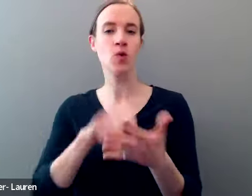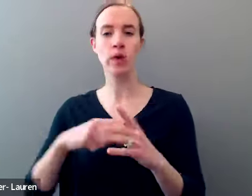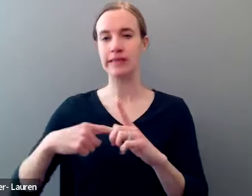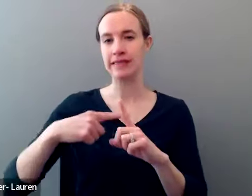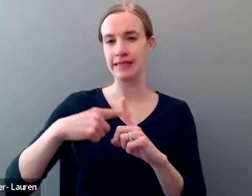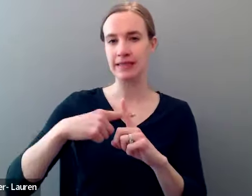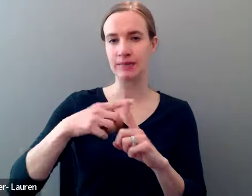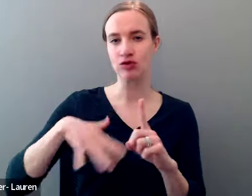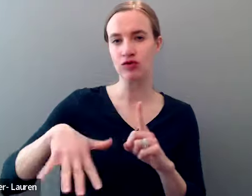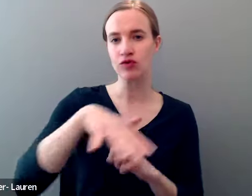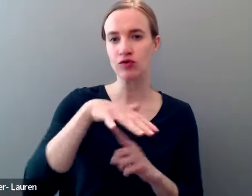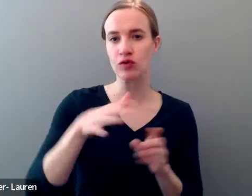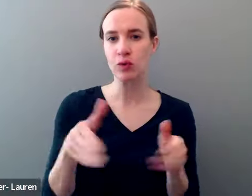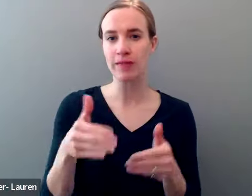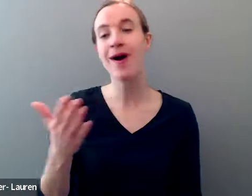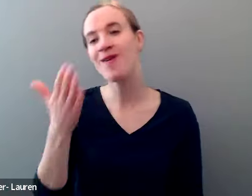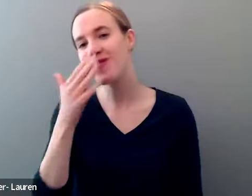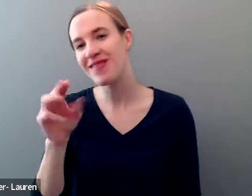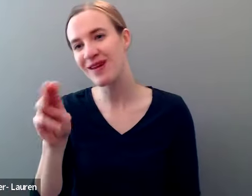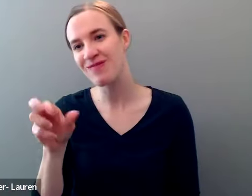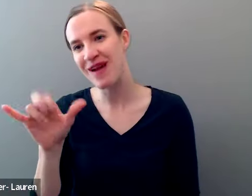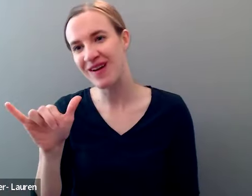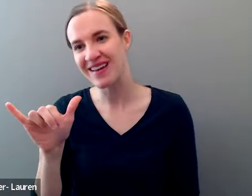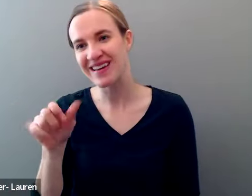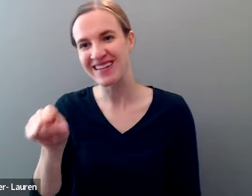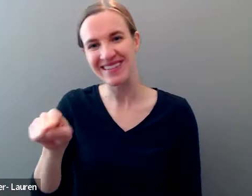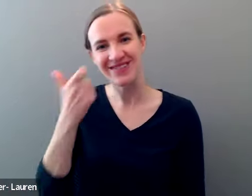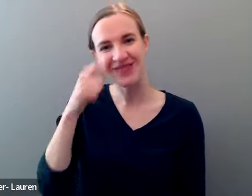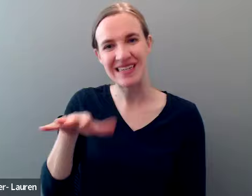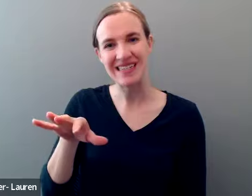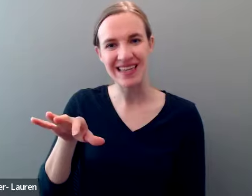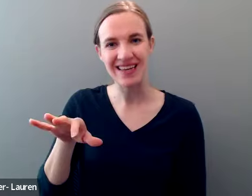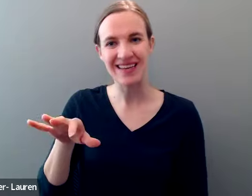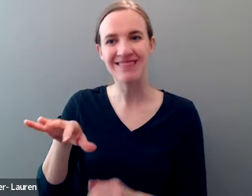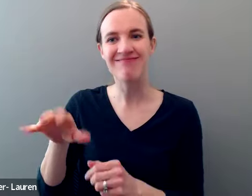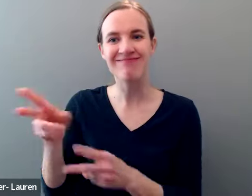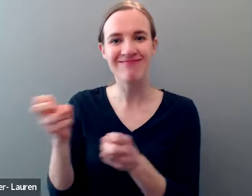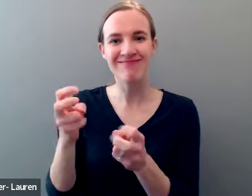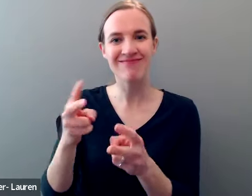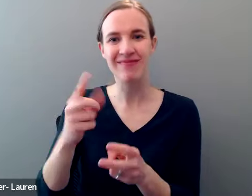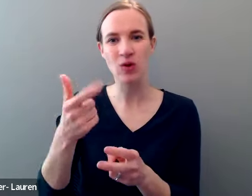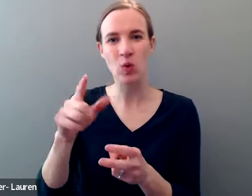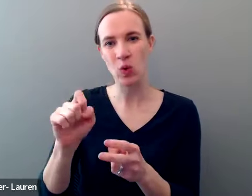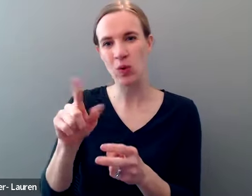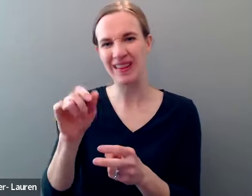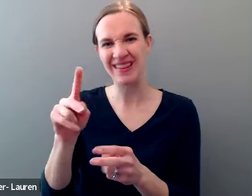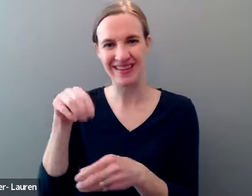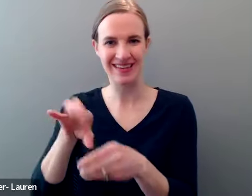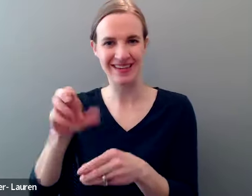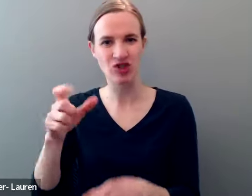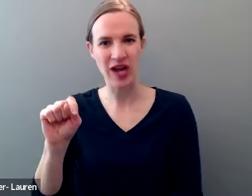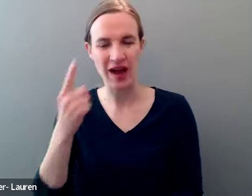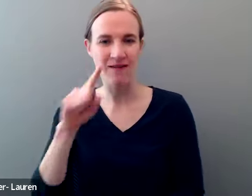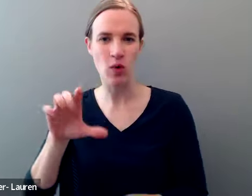are already, oh, thanks, Mary. A lot of these are things that we kind of did in our resource also.